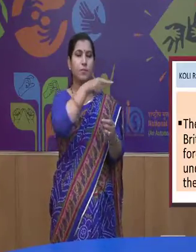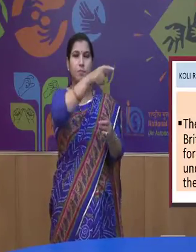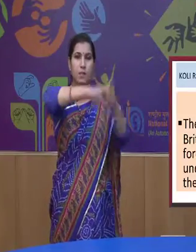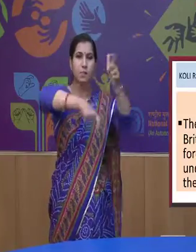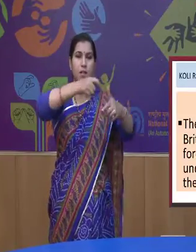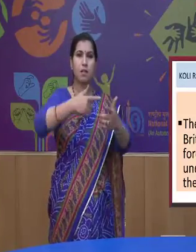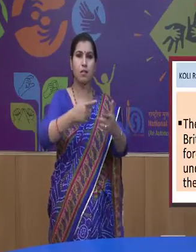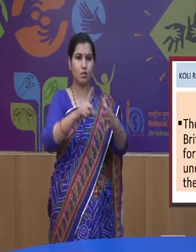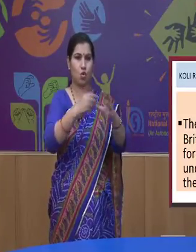them.